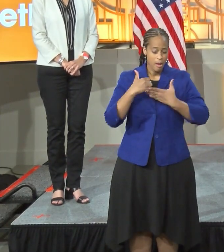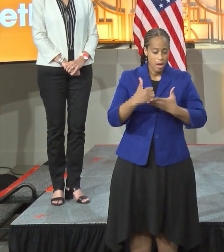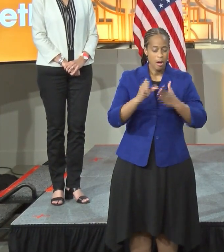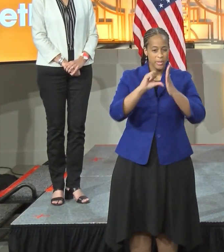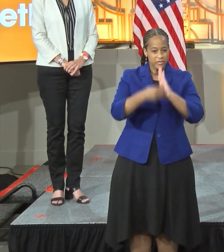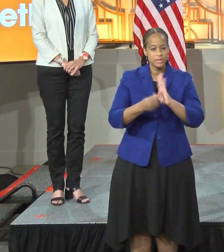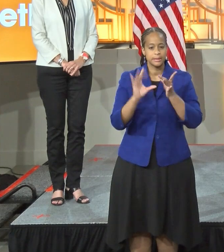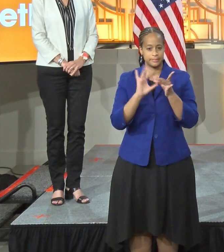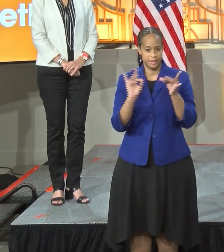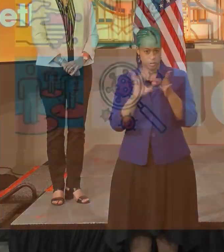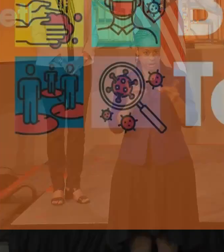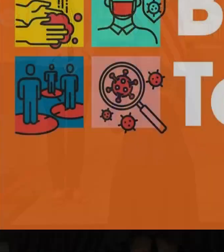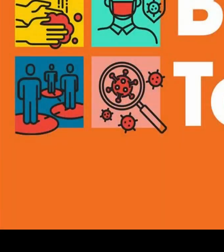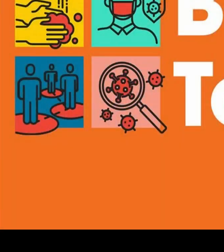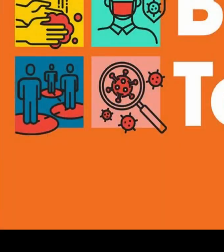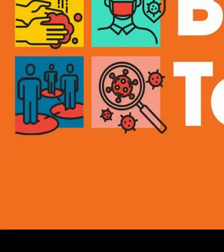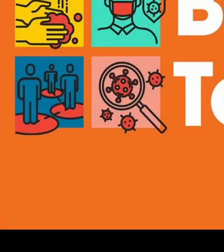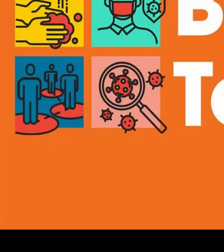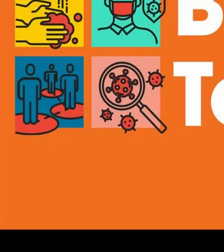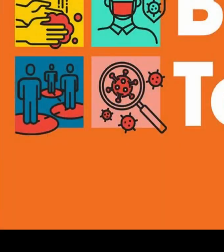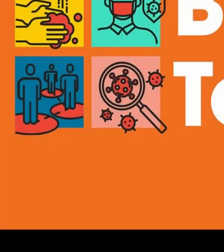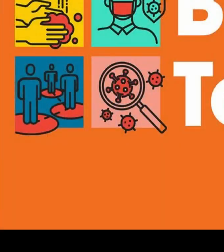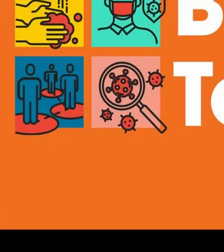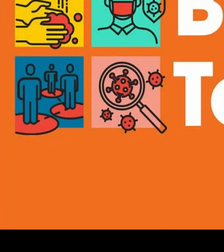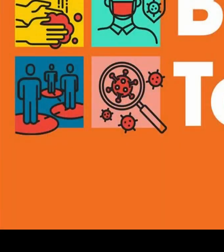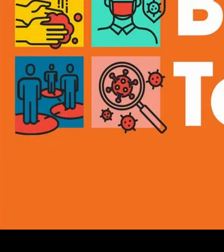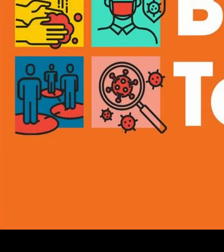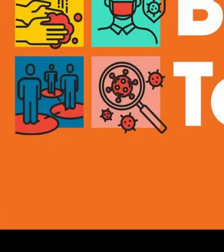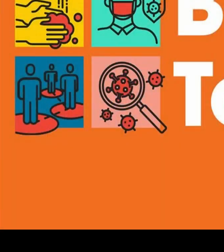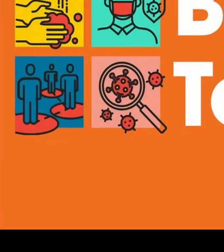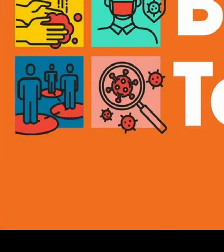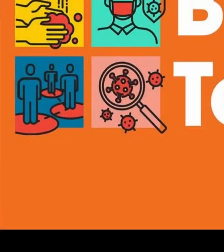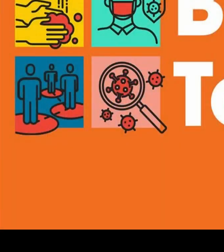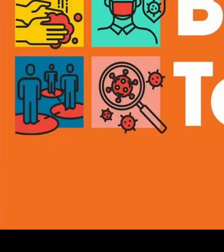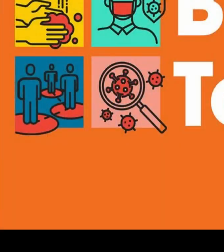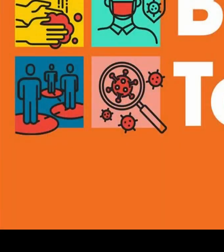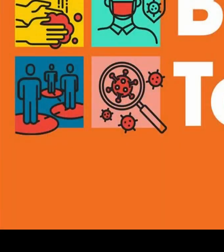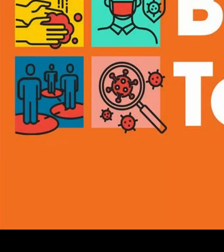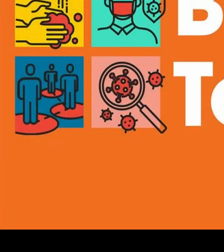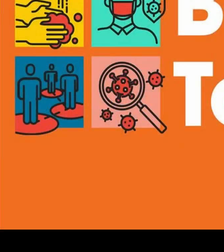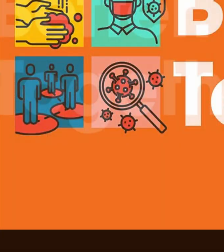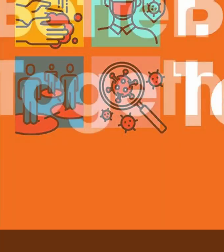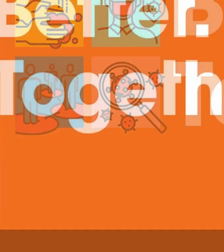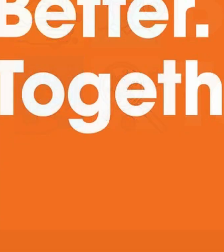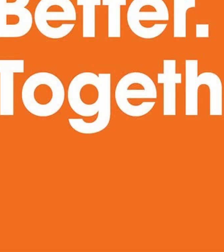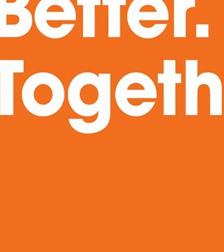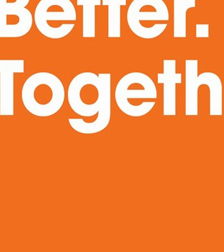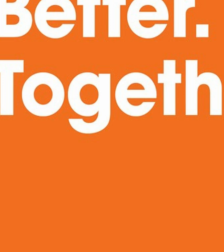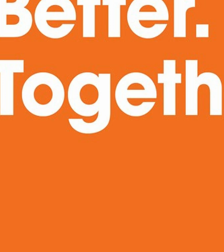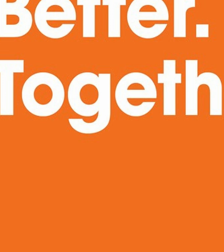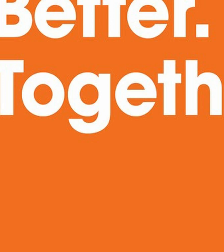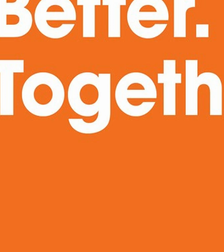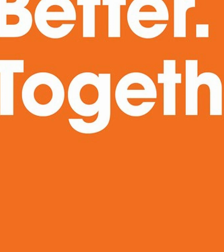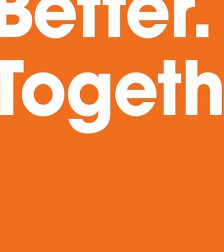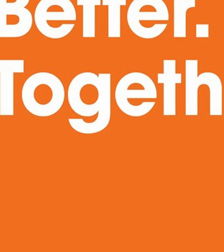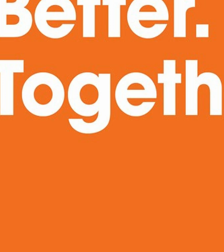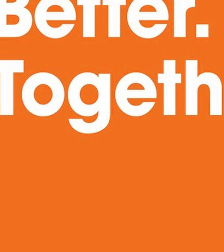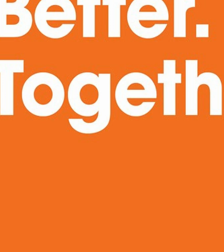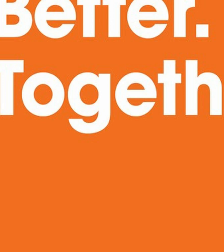our message. This new campaign is not only about working together, it is about the 4